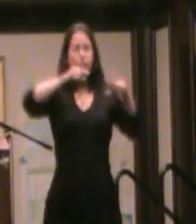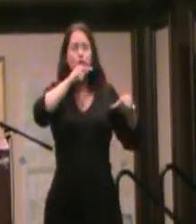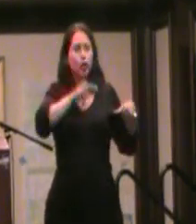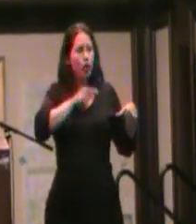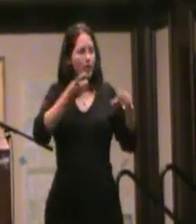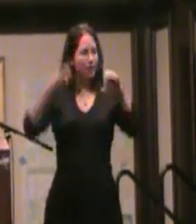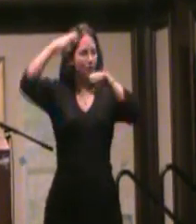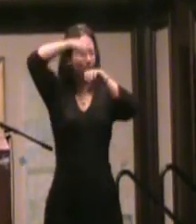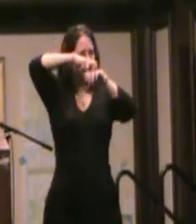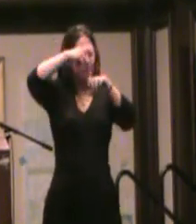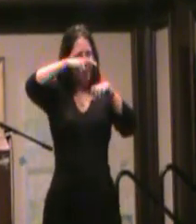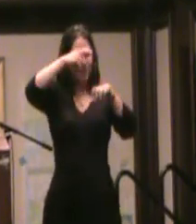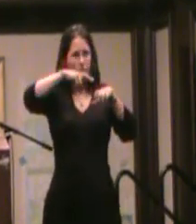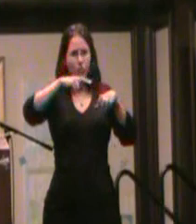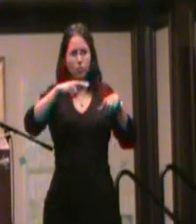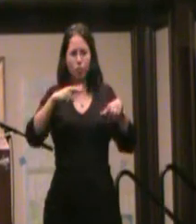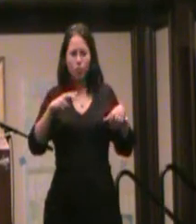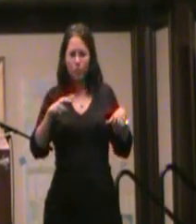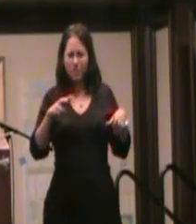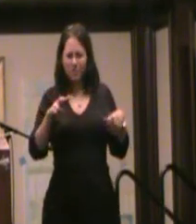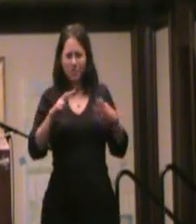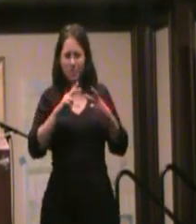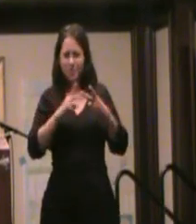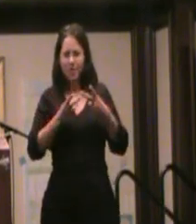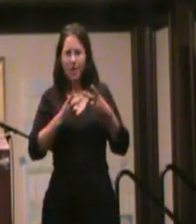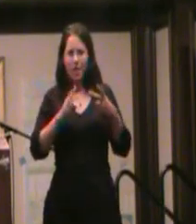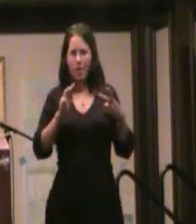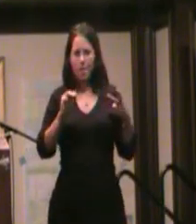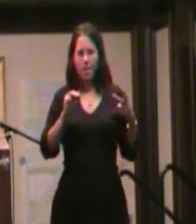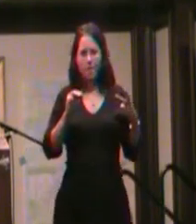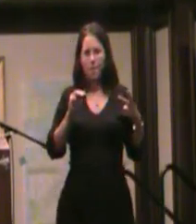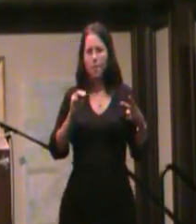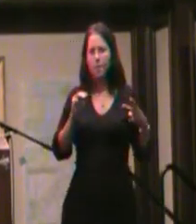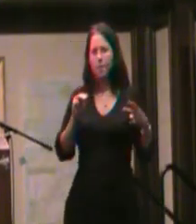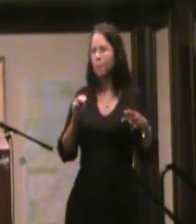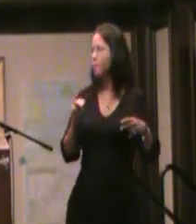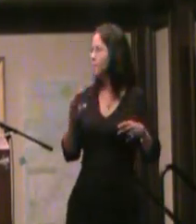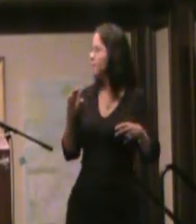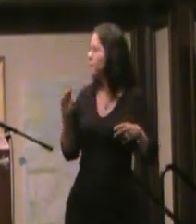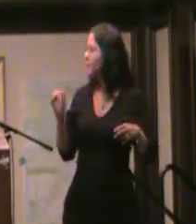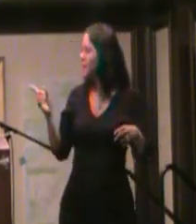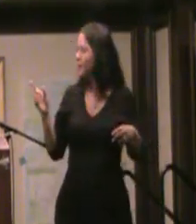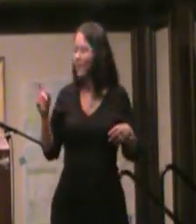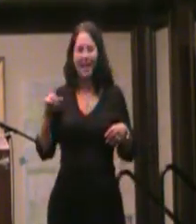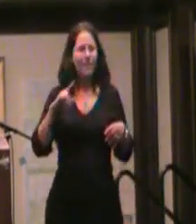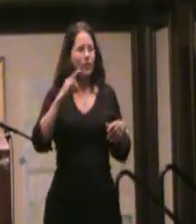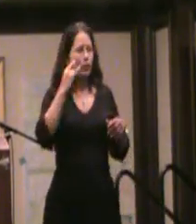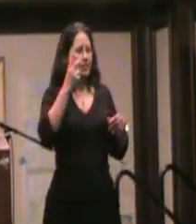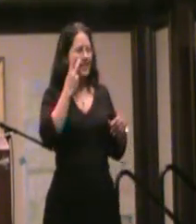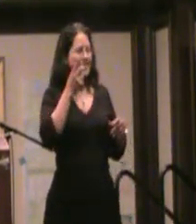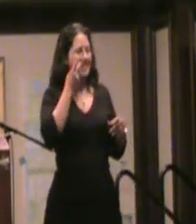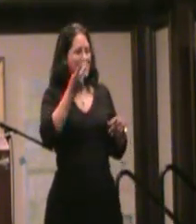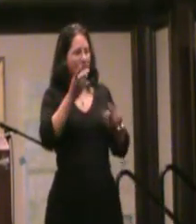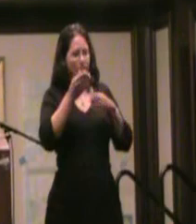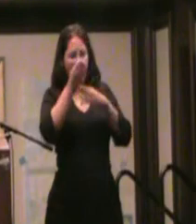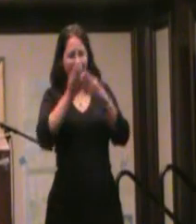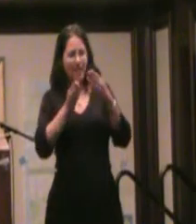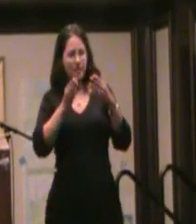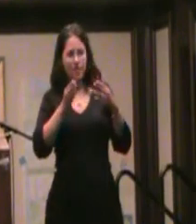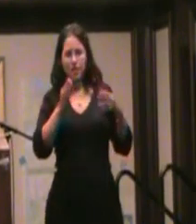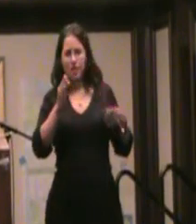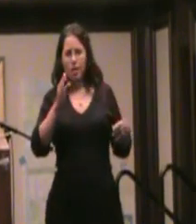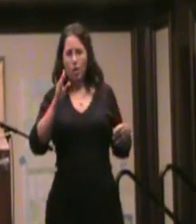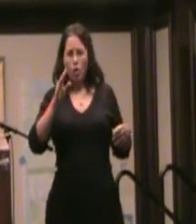in Mexico. Anything that ends in ote and ate, that's Mexico. Because of